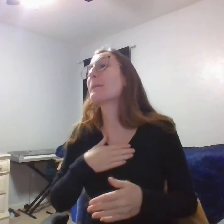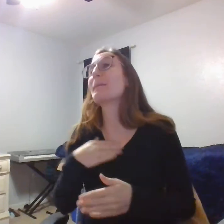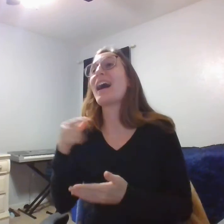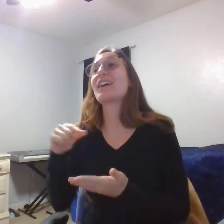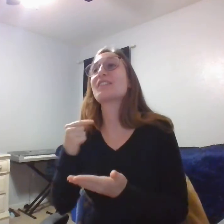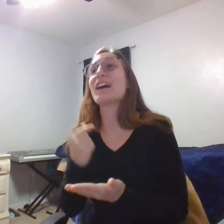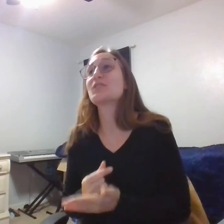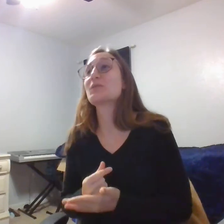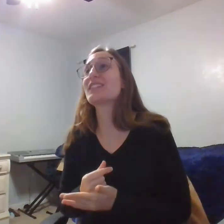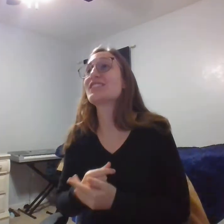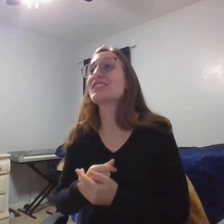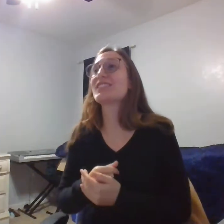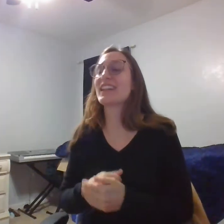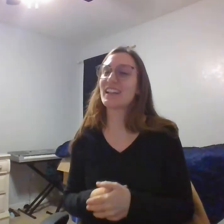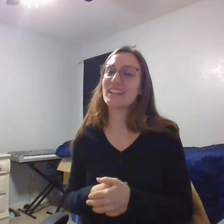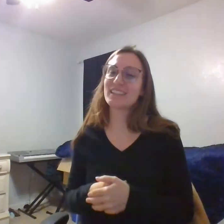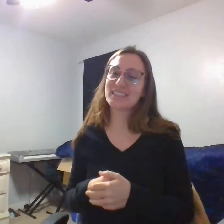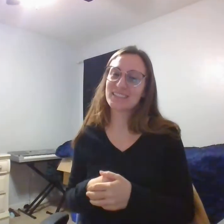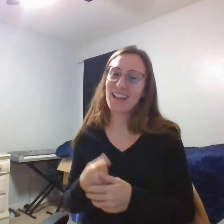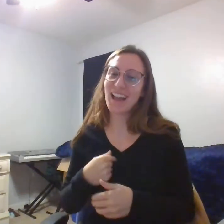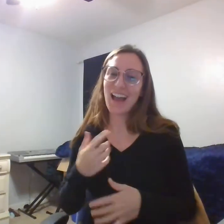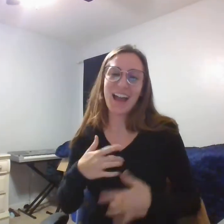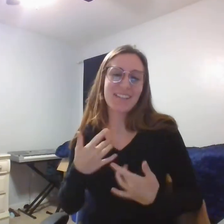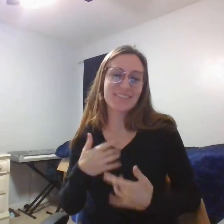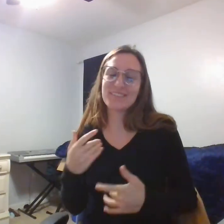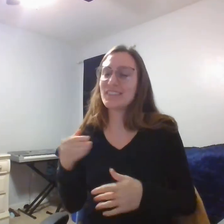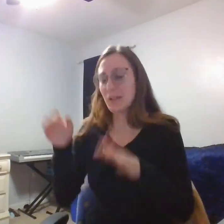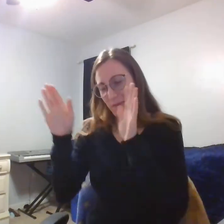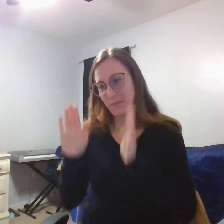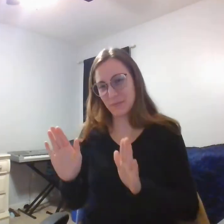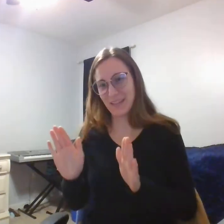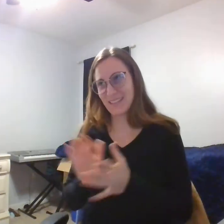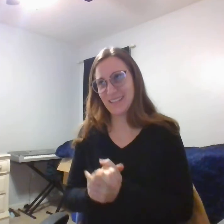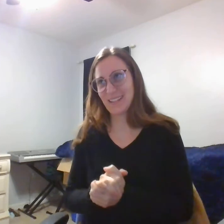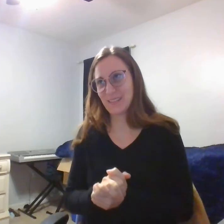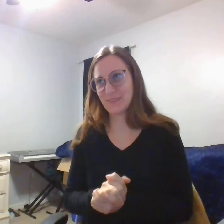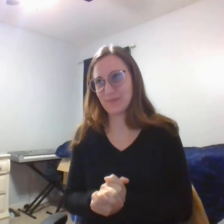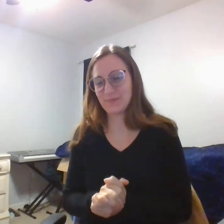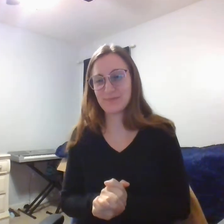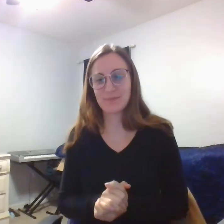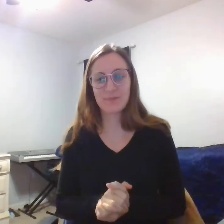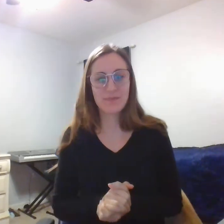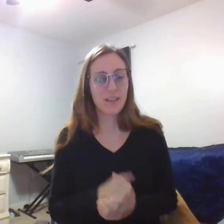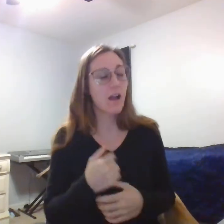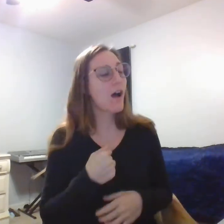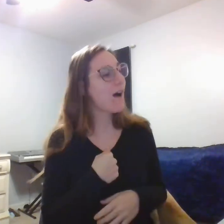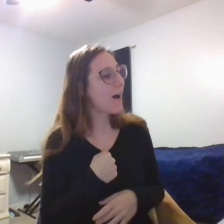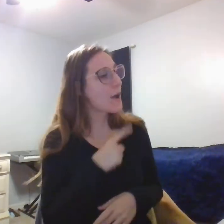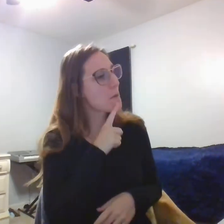family. So I feel like $1 million today. I really do. I'm actually pretty cold